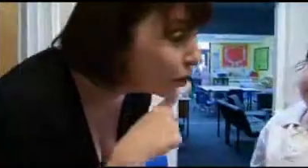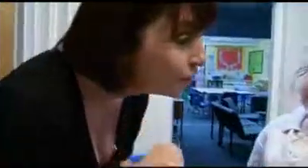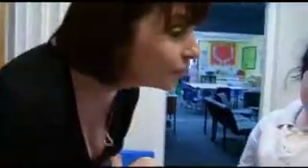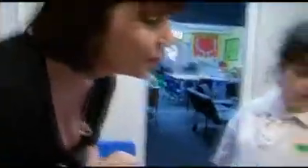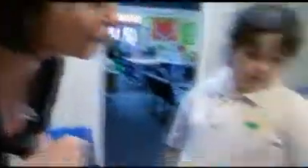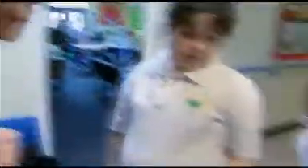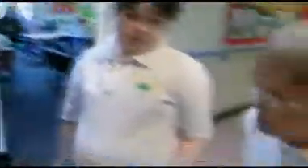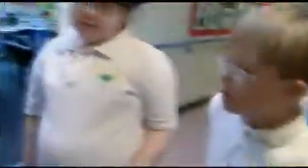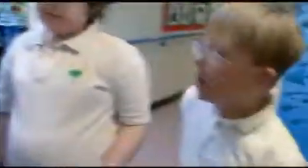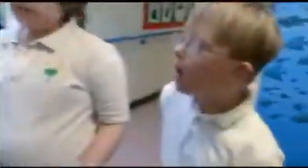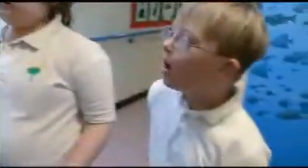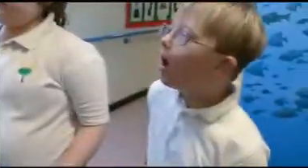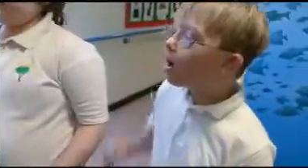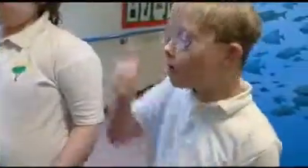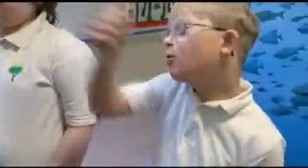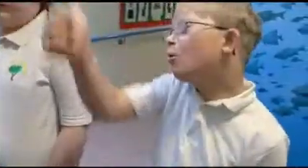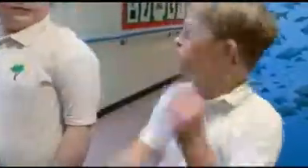boy? Yeah. Yeah. Are you a good